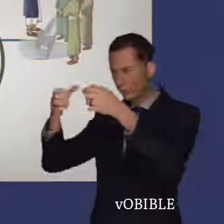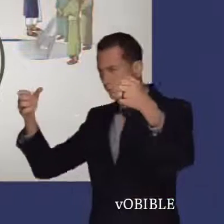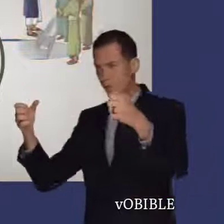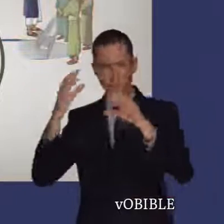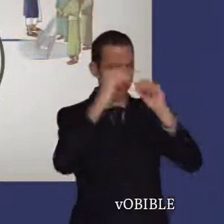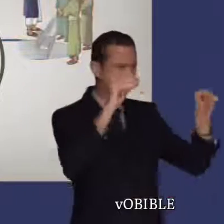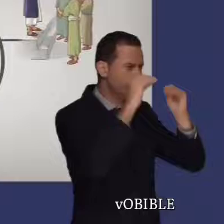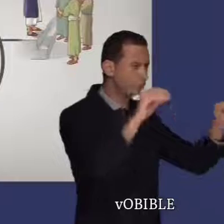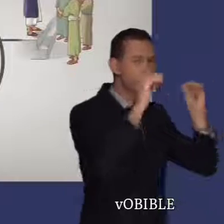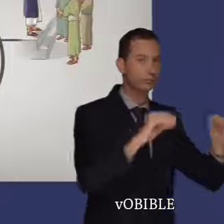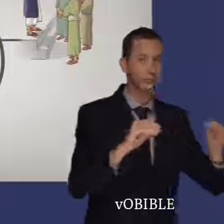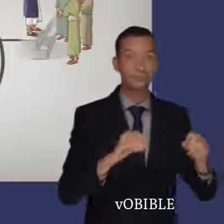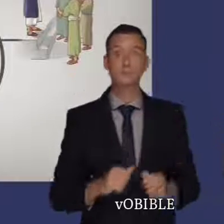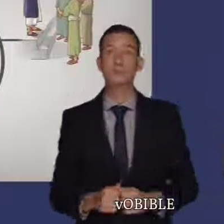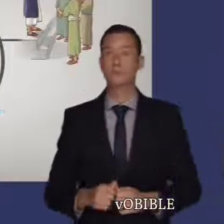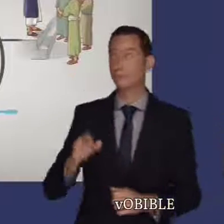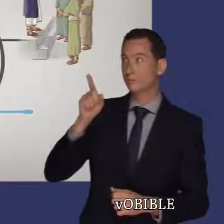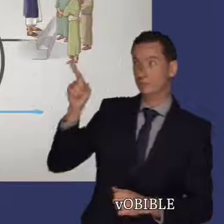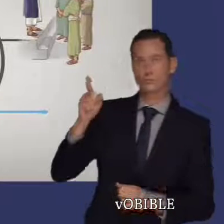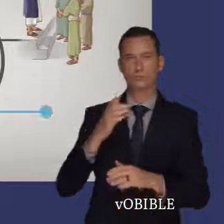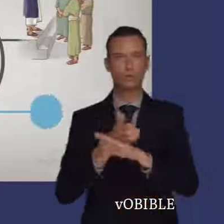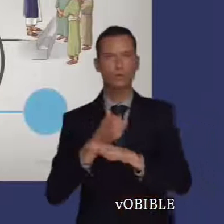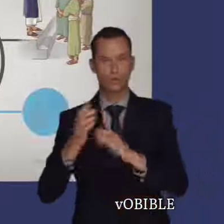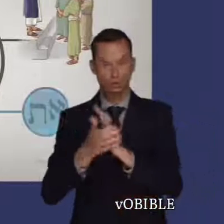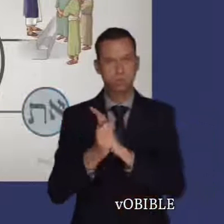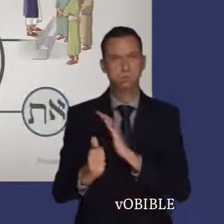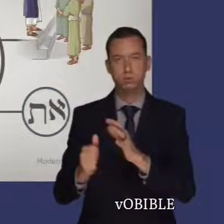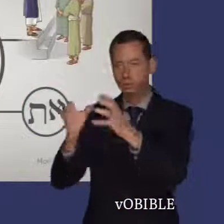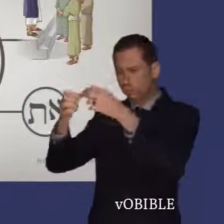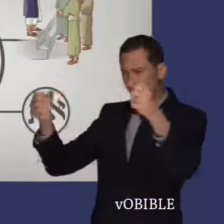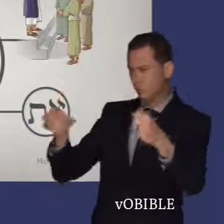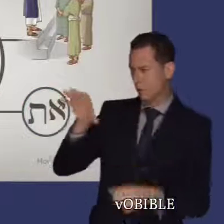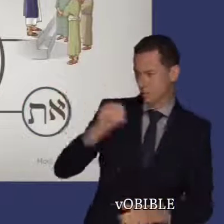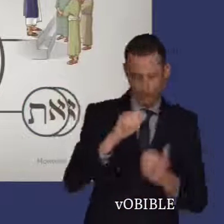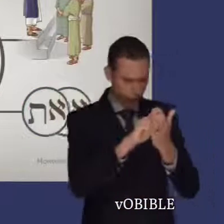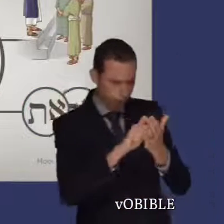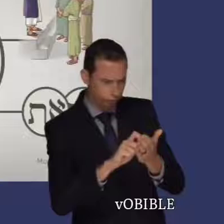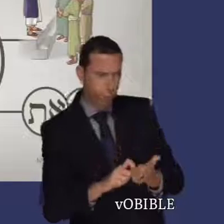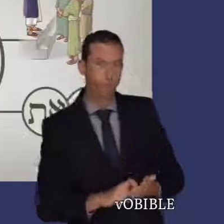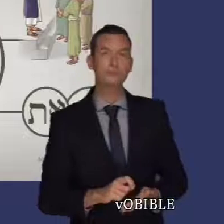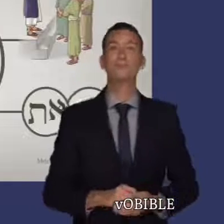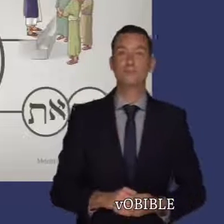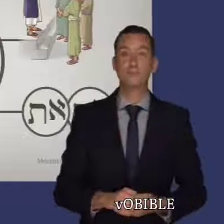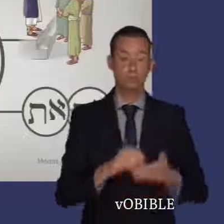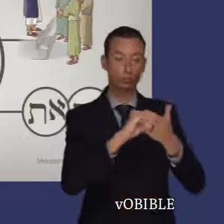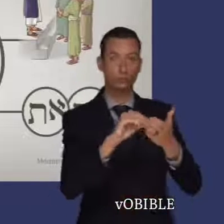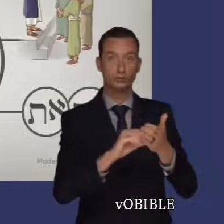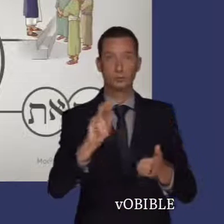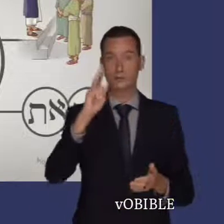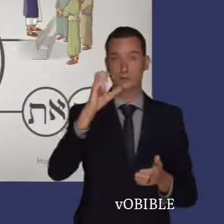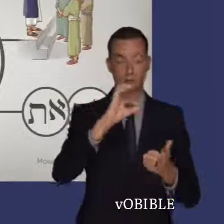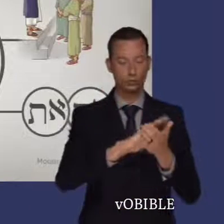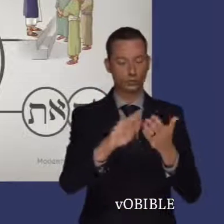to others. He was also a skilled copyist, a job that required meticulous attention to detail.